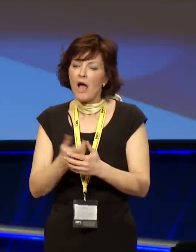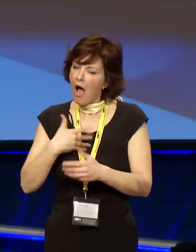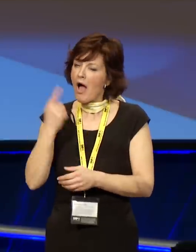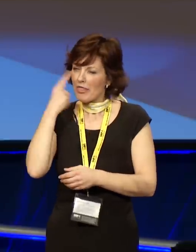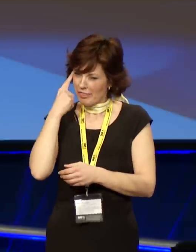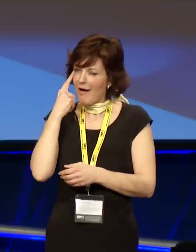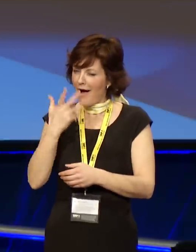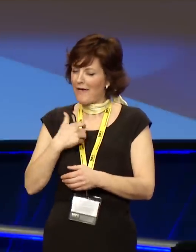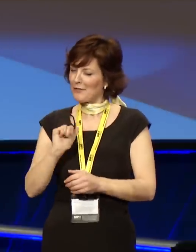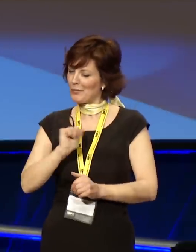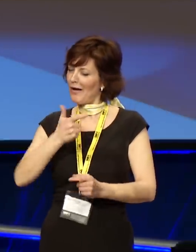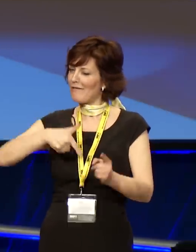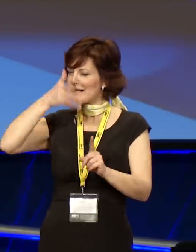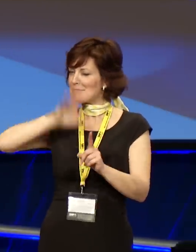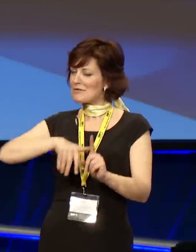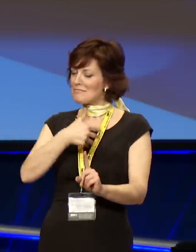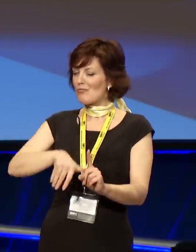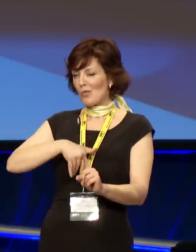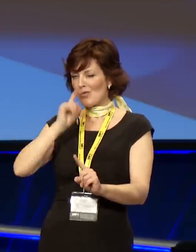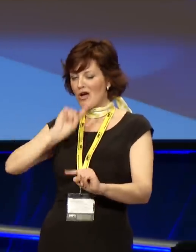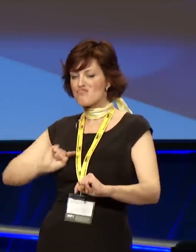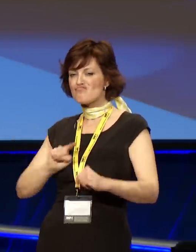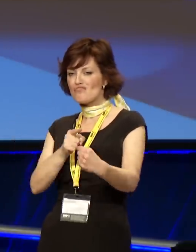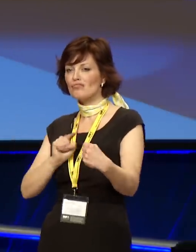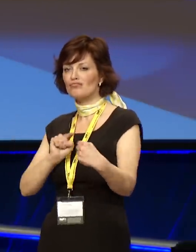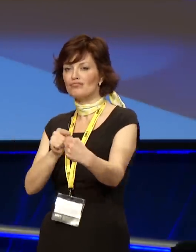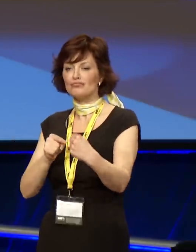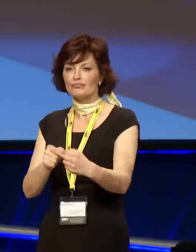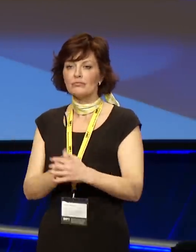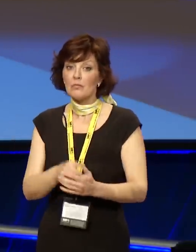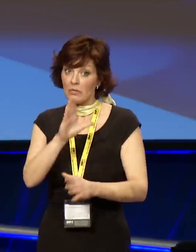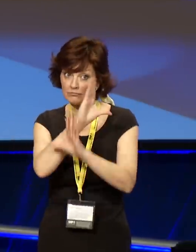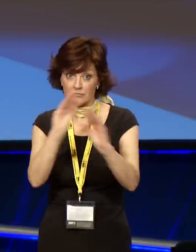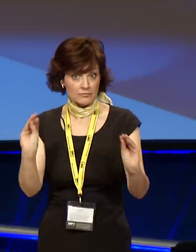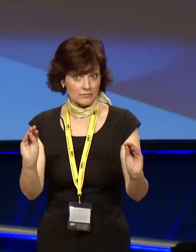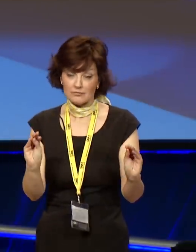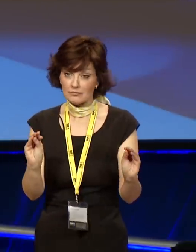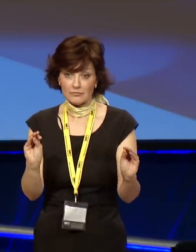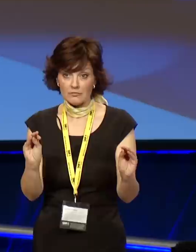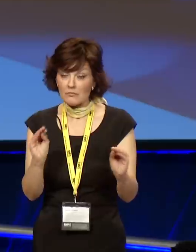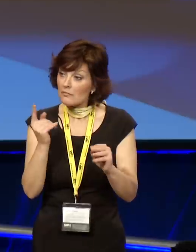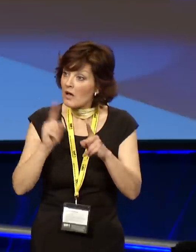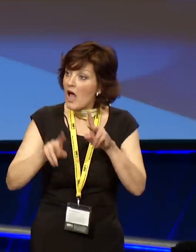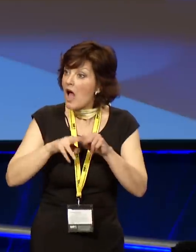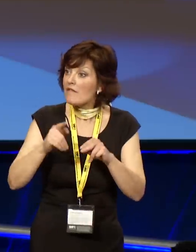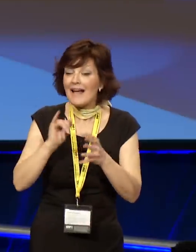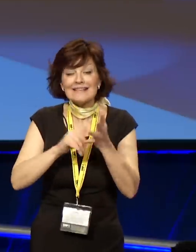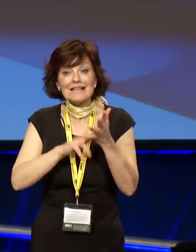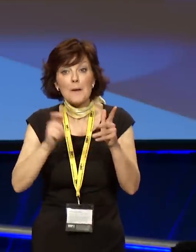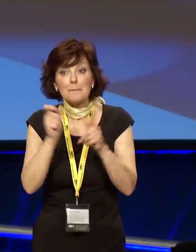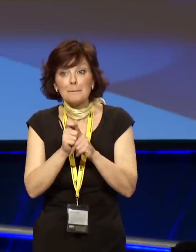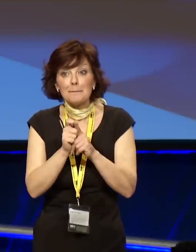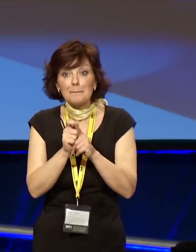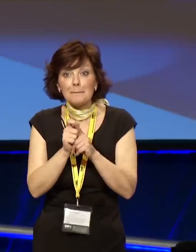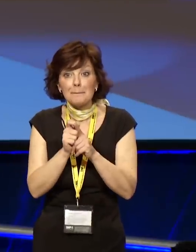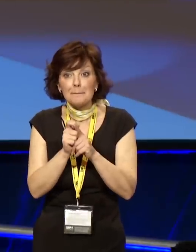there's a bit of background which will stand us in good stead, but make no mistake. You know, if the Scottish National Party, as we did